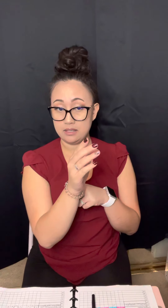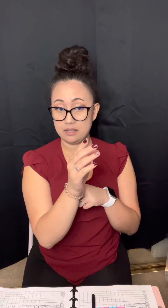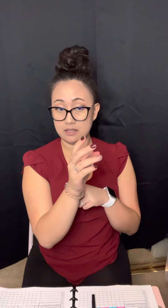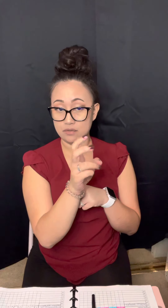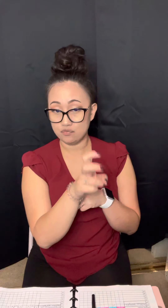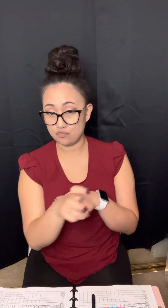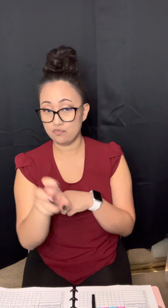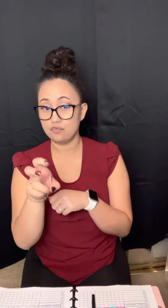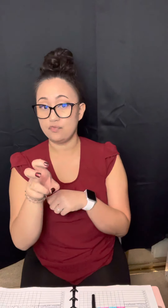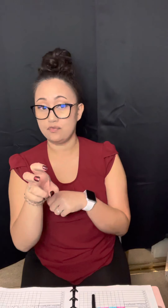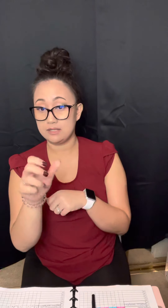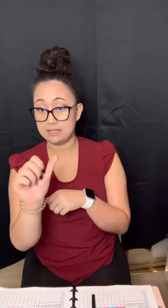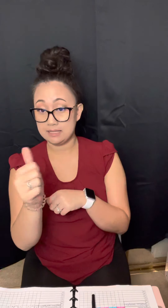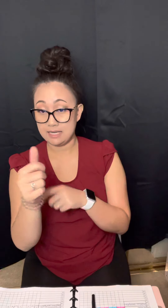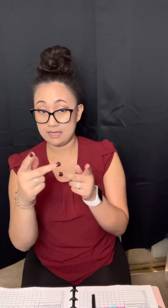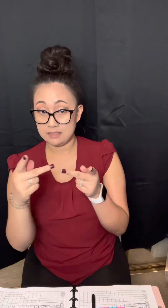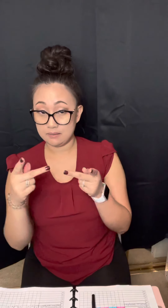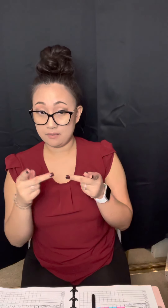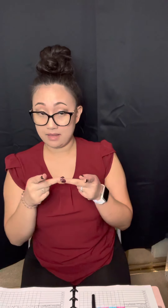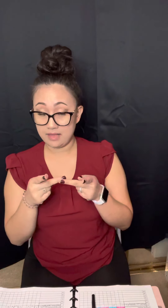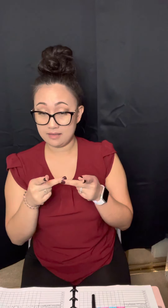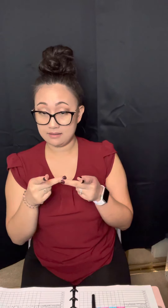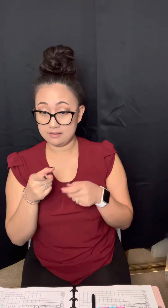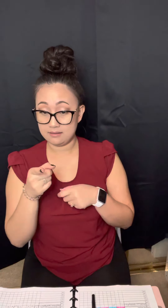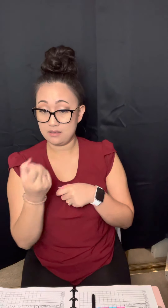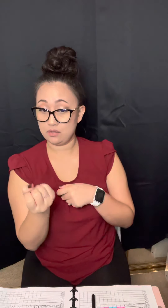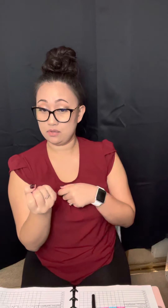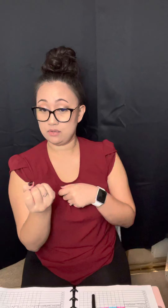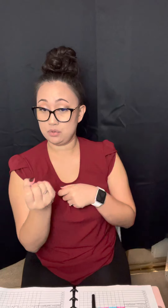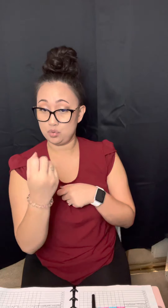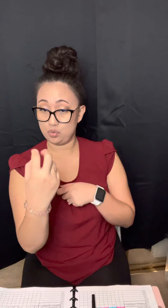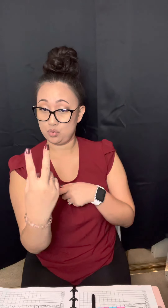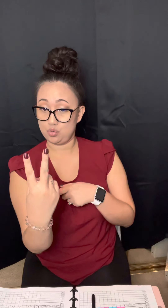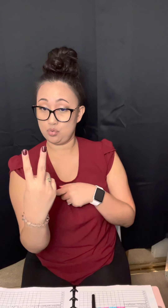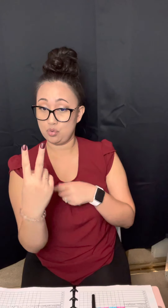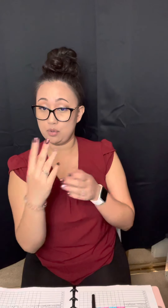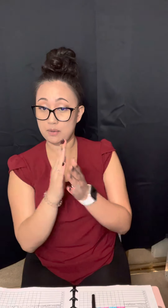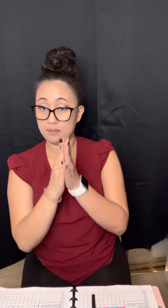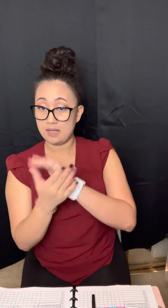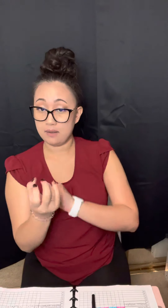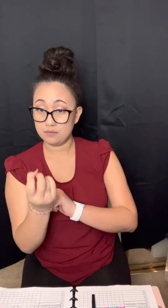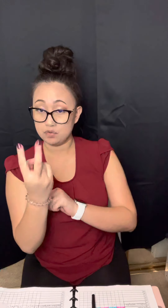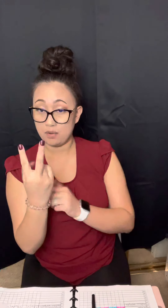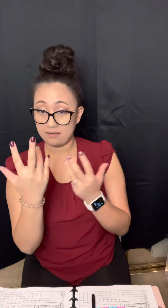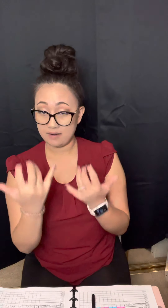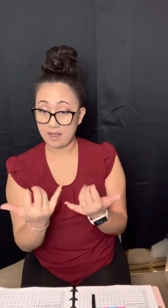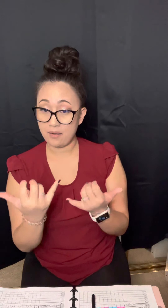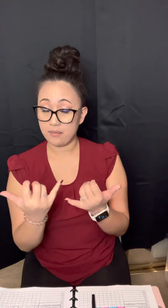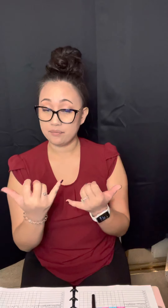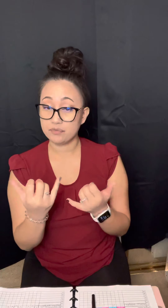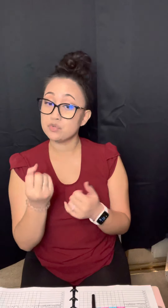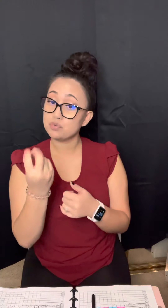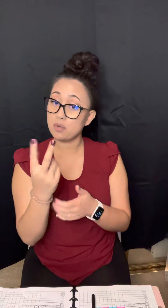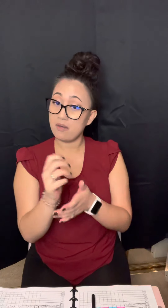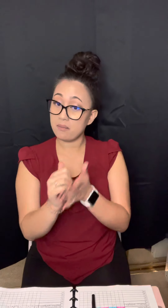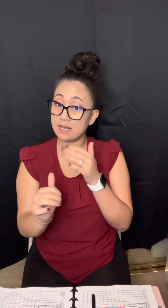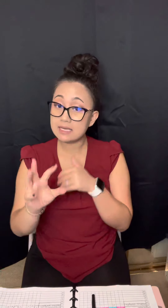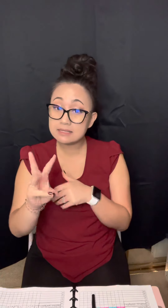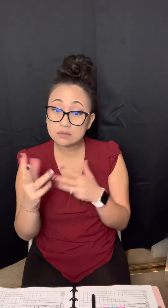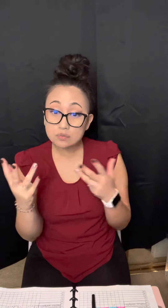becomes a 12. Michael, what is 12 minus 6? 12 minus 6